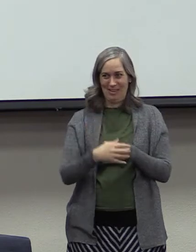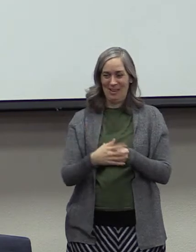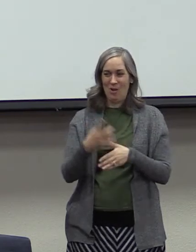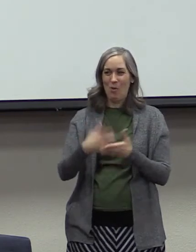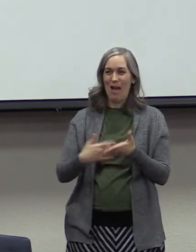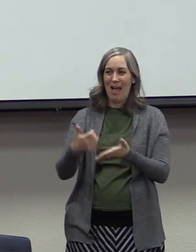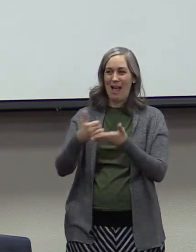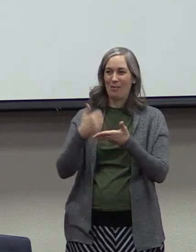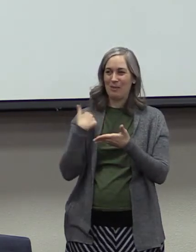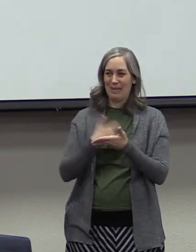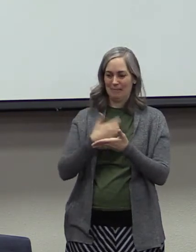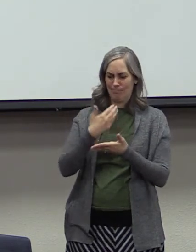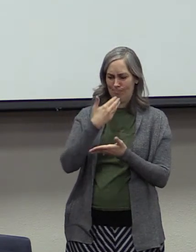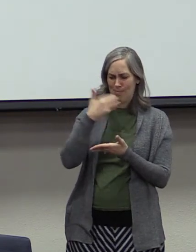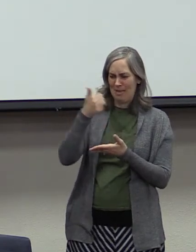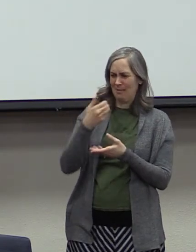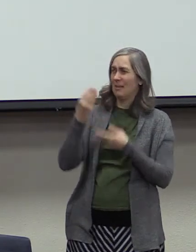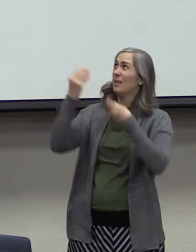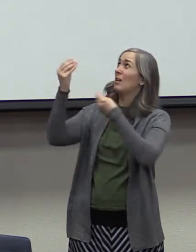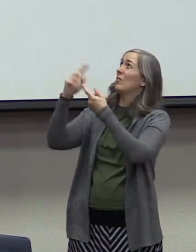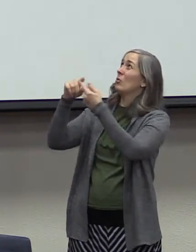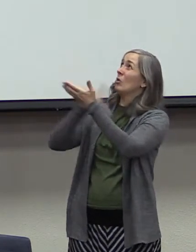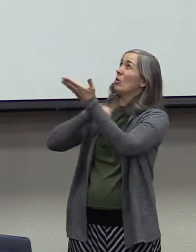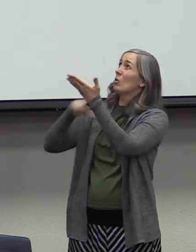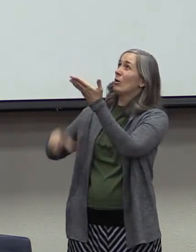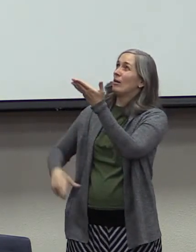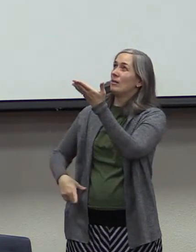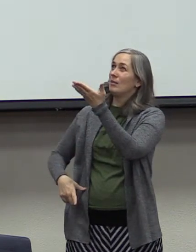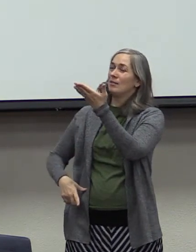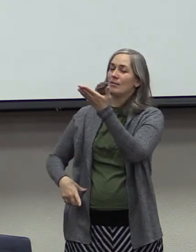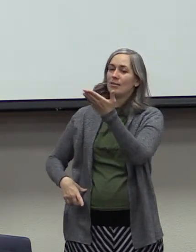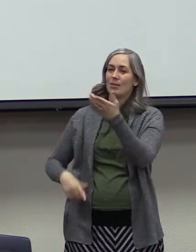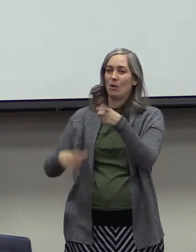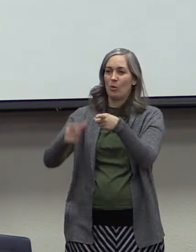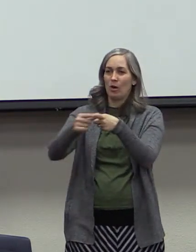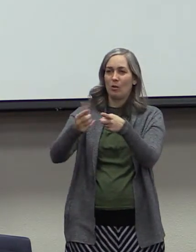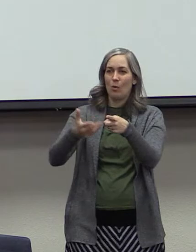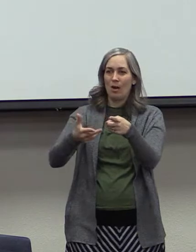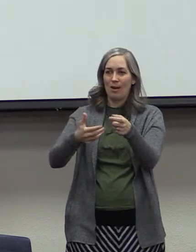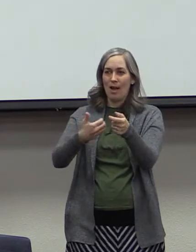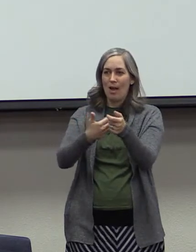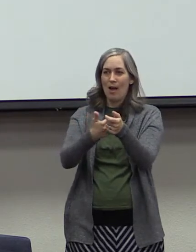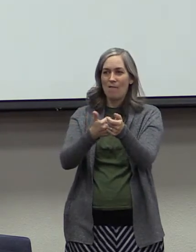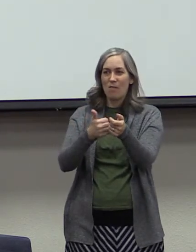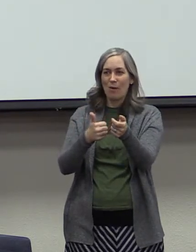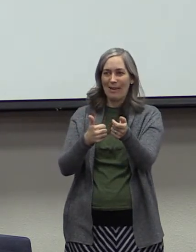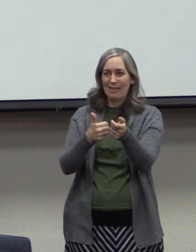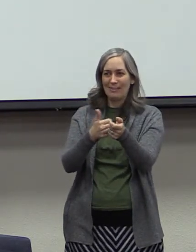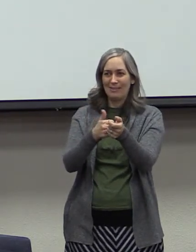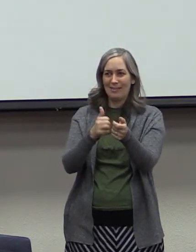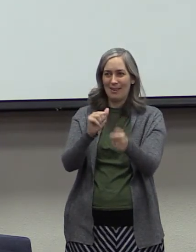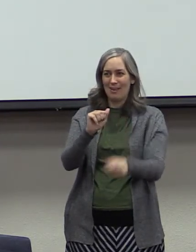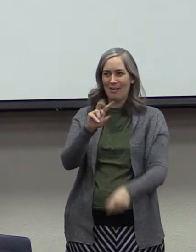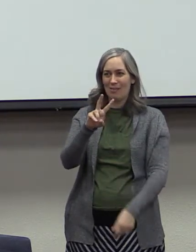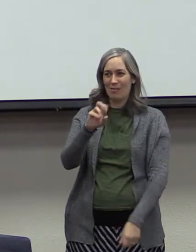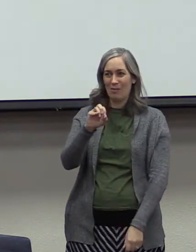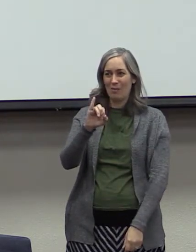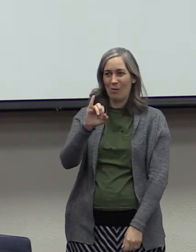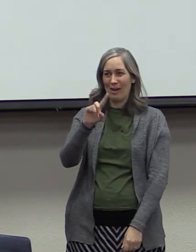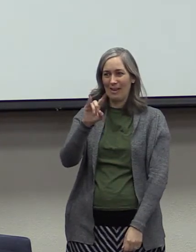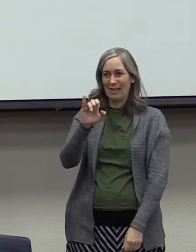Lord? There is the word avoidance. There are some things we need to avoid. We need to be